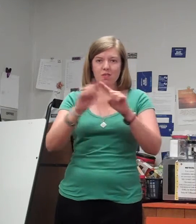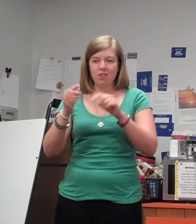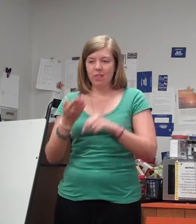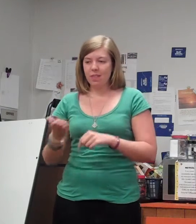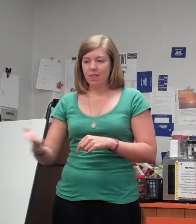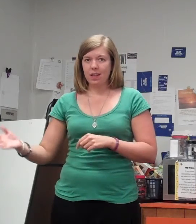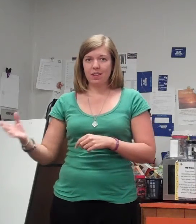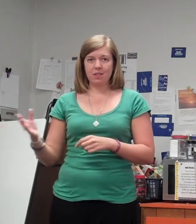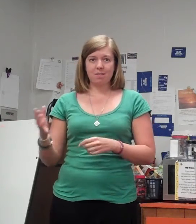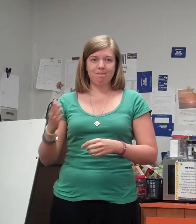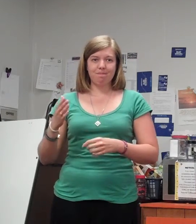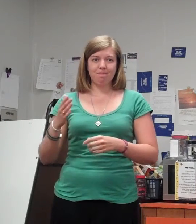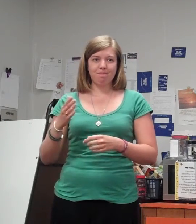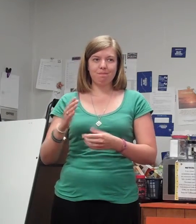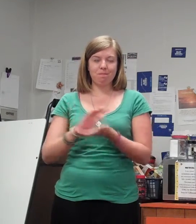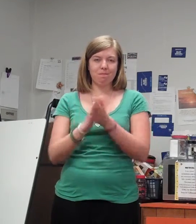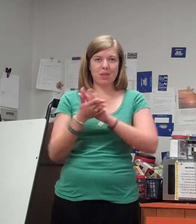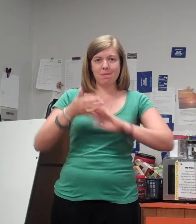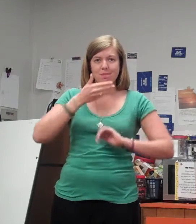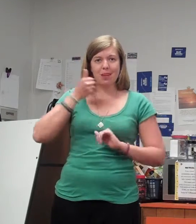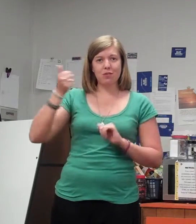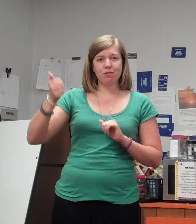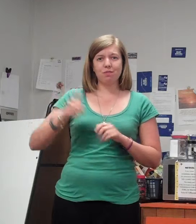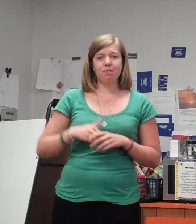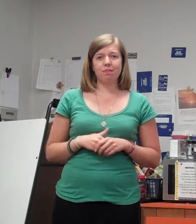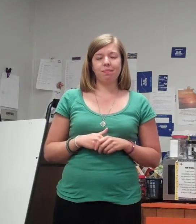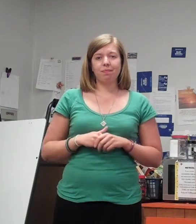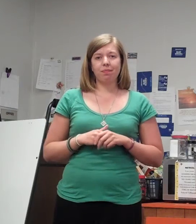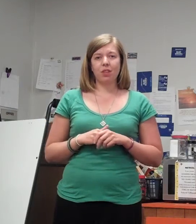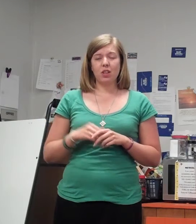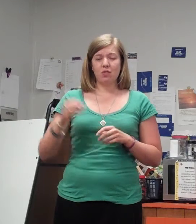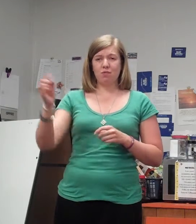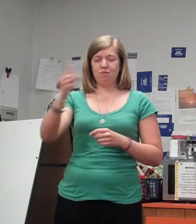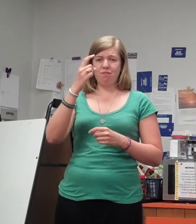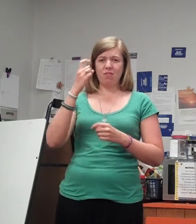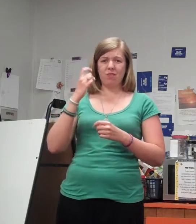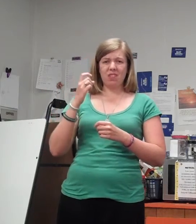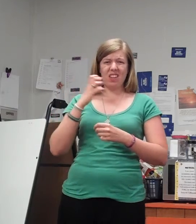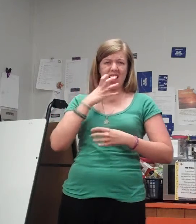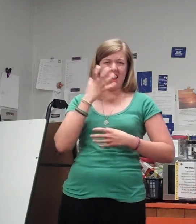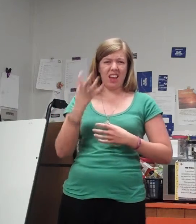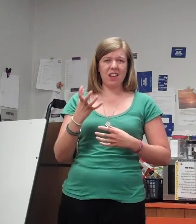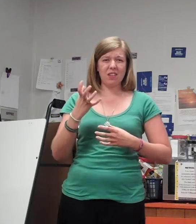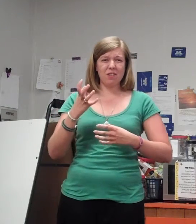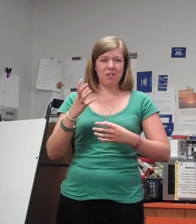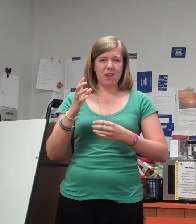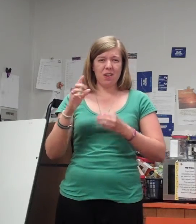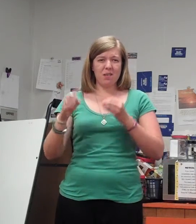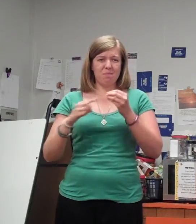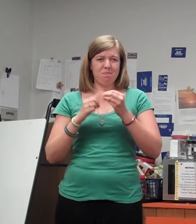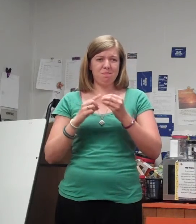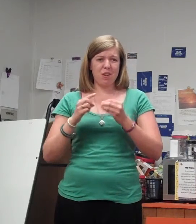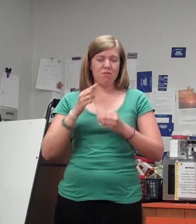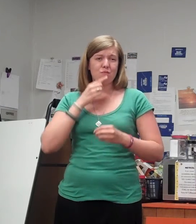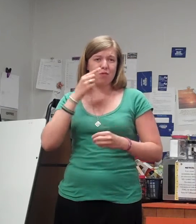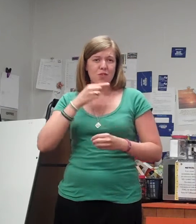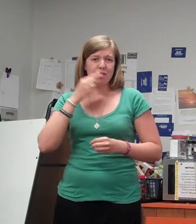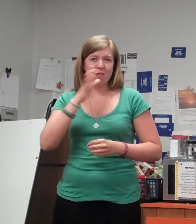was always coming to me and saying how angry she was at these stupid hearing parents. And she did call them that. They were just stupid